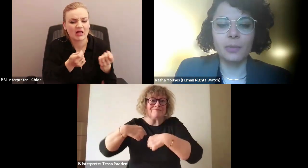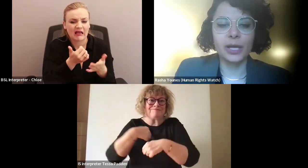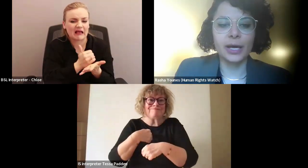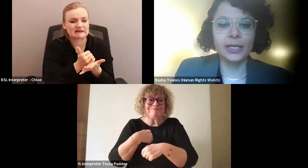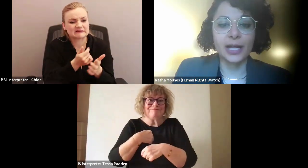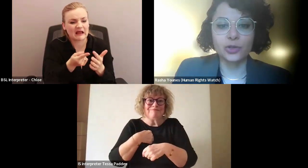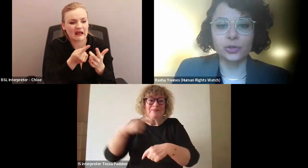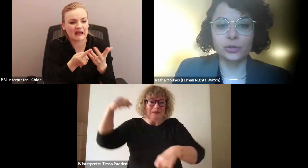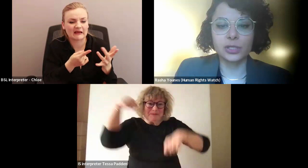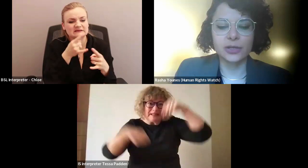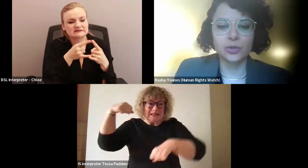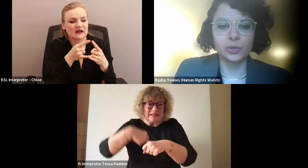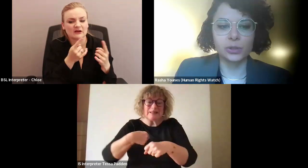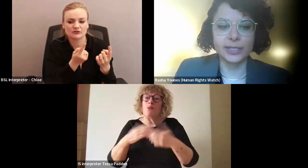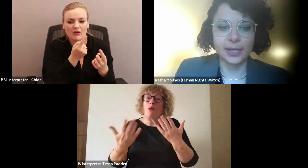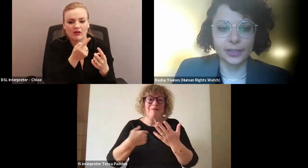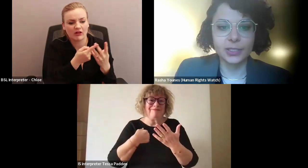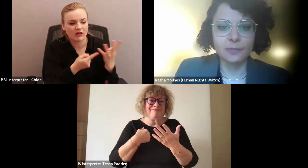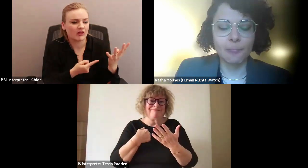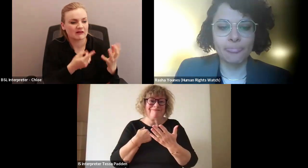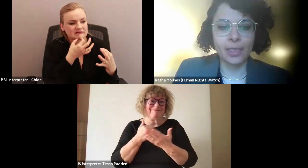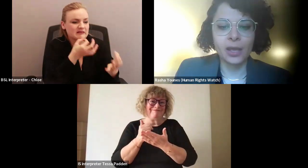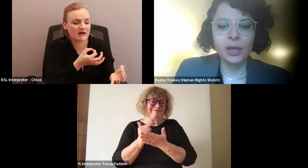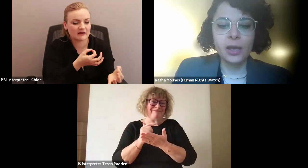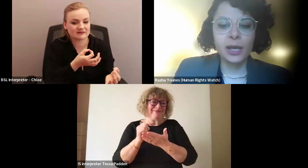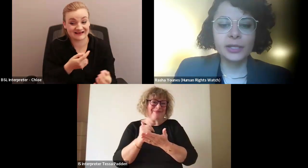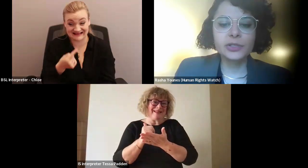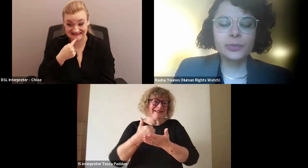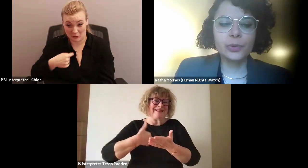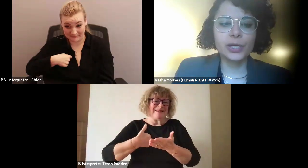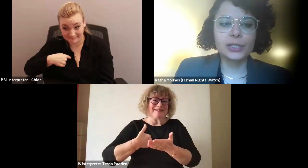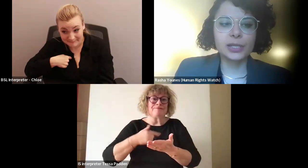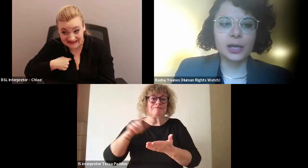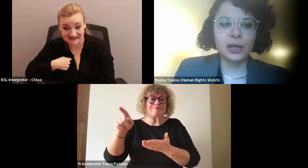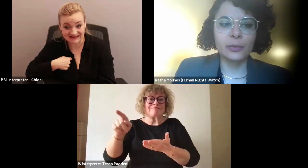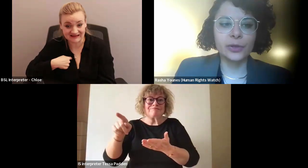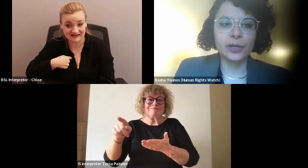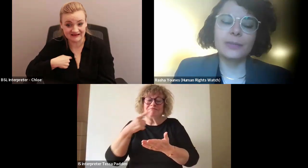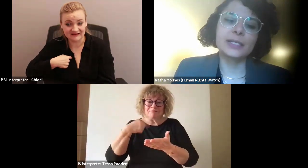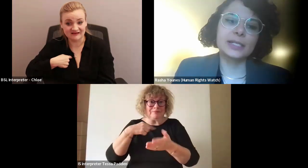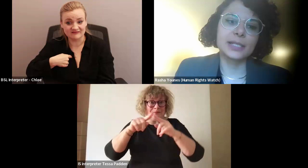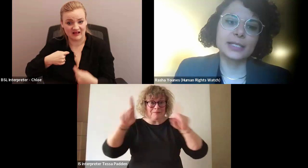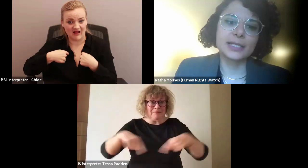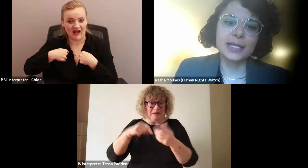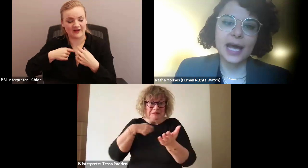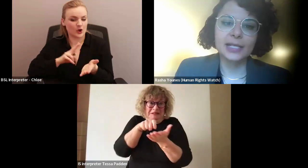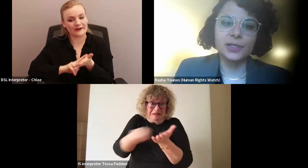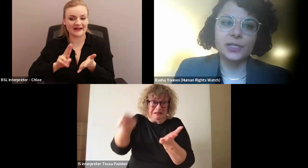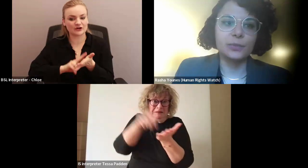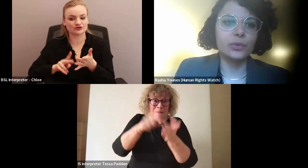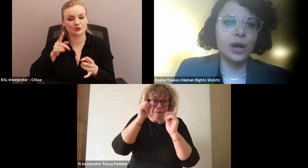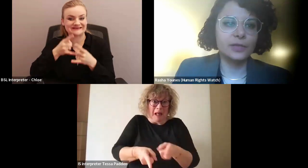fulfill my unnatural sexual desires." In this report, we documented that